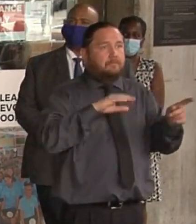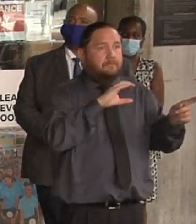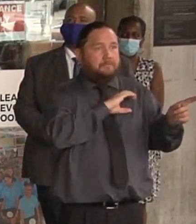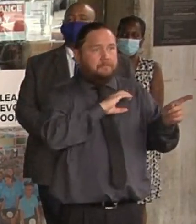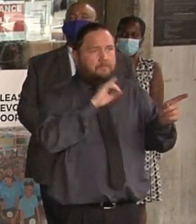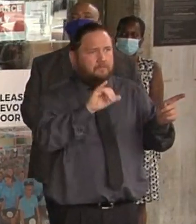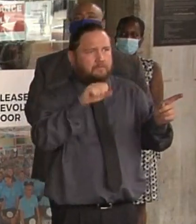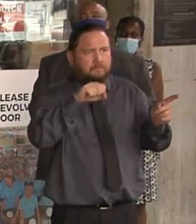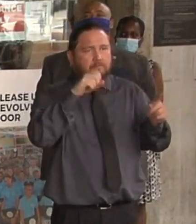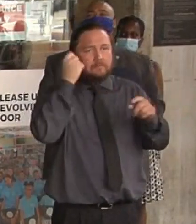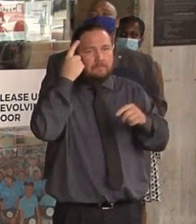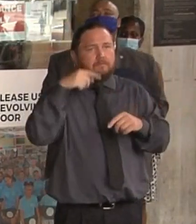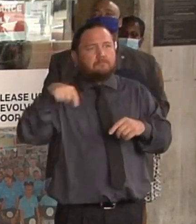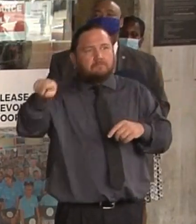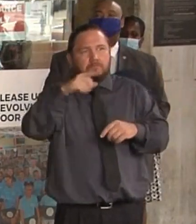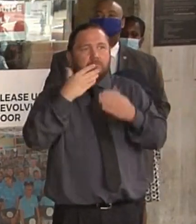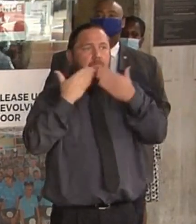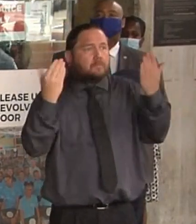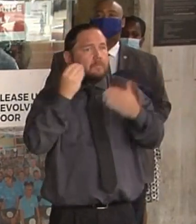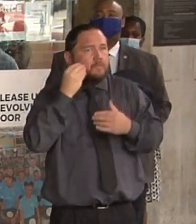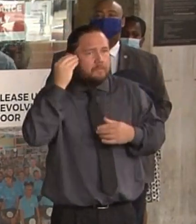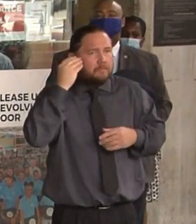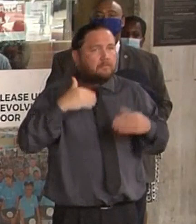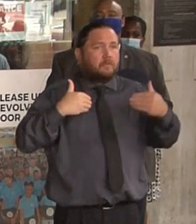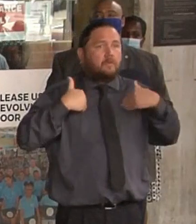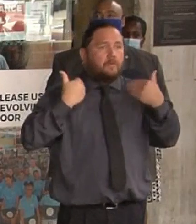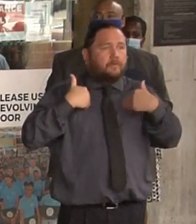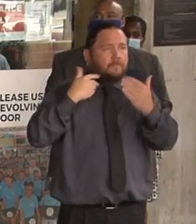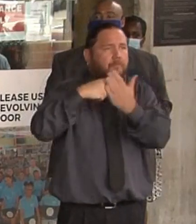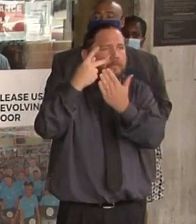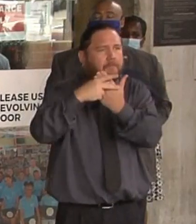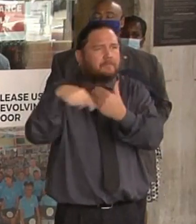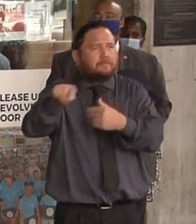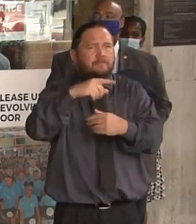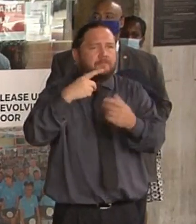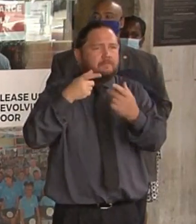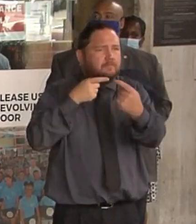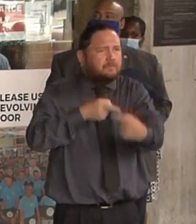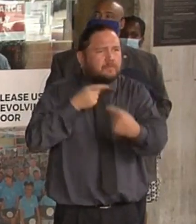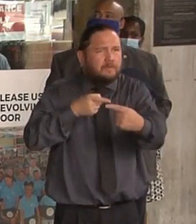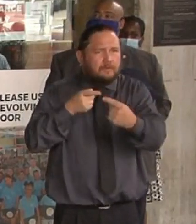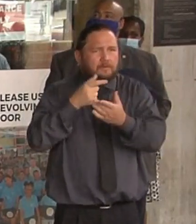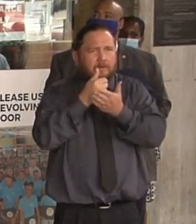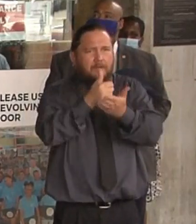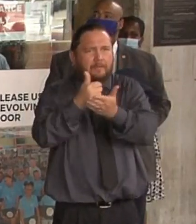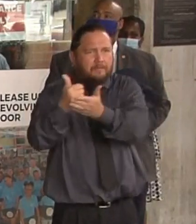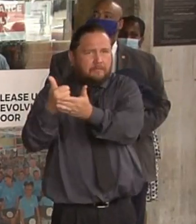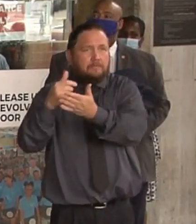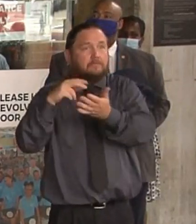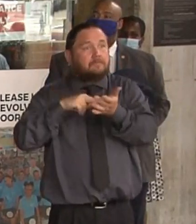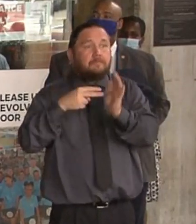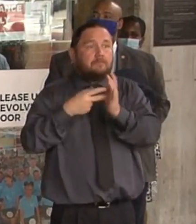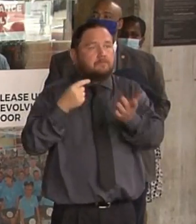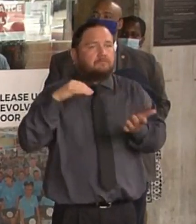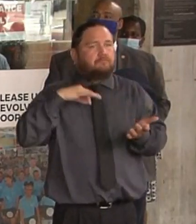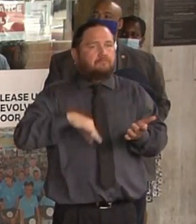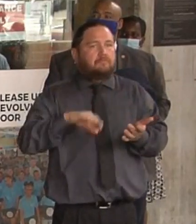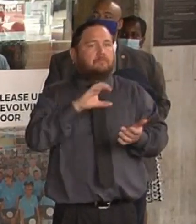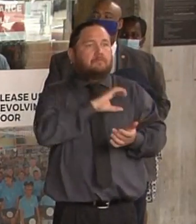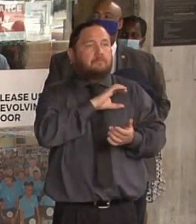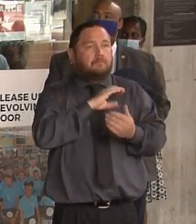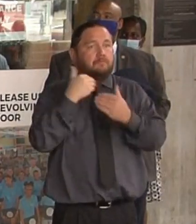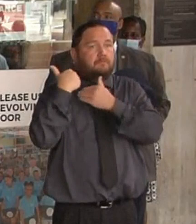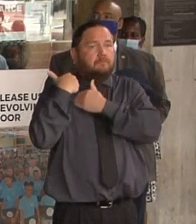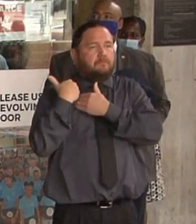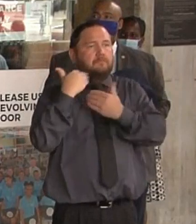the conversation has been around defunding police departments and changing the way police departments are. What we have to